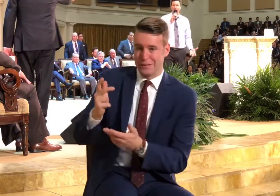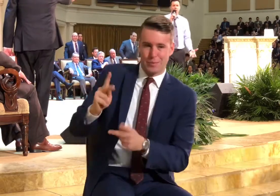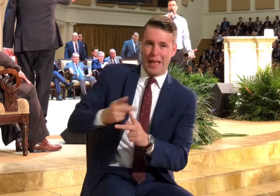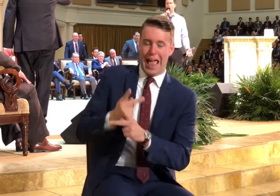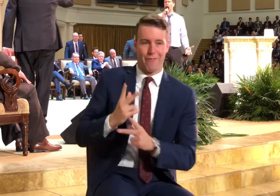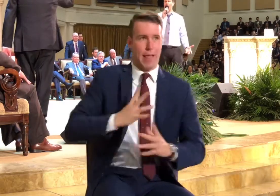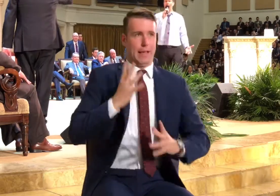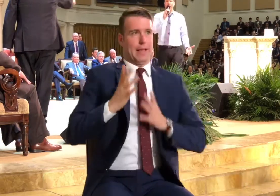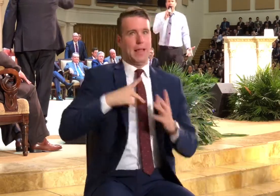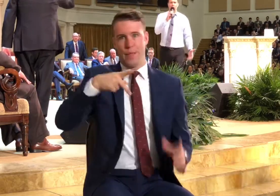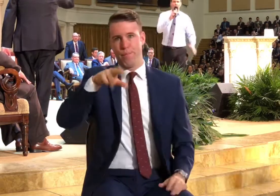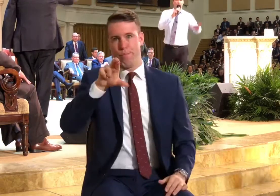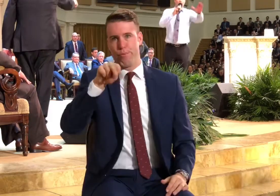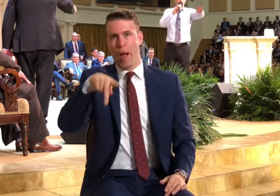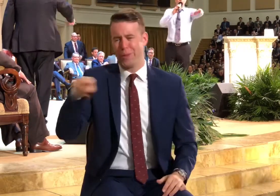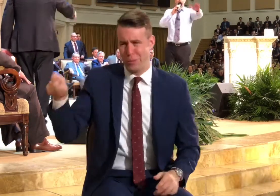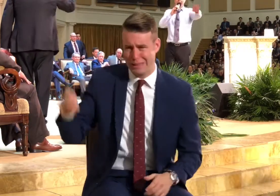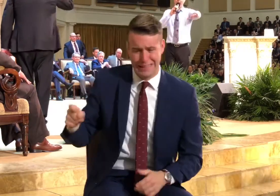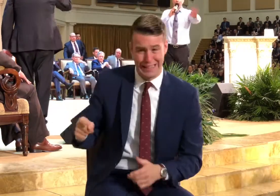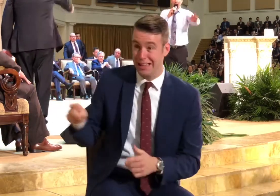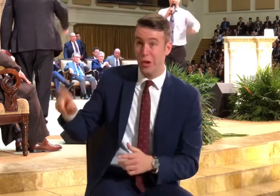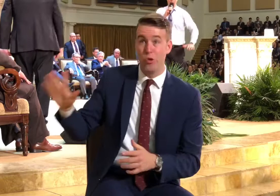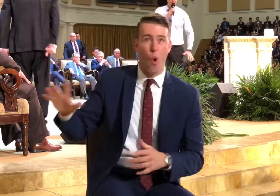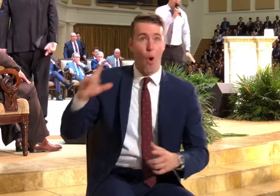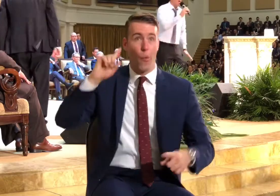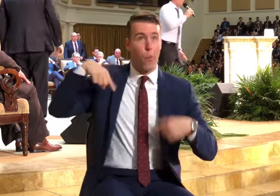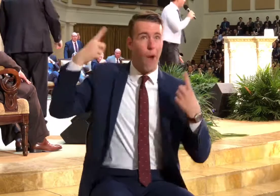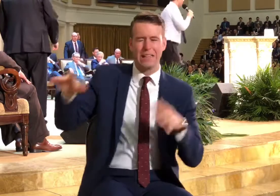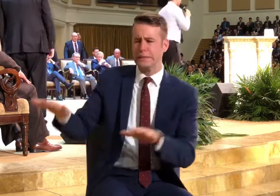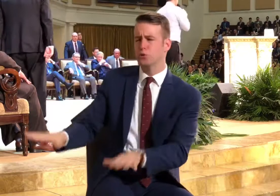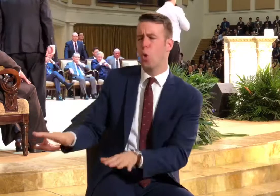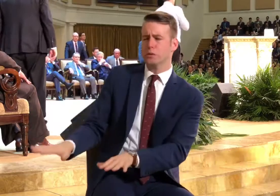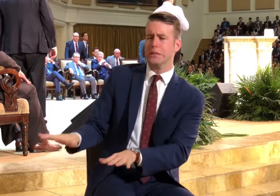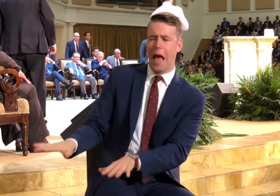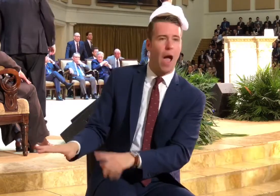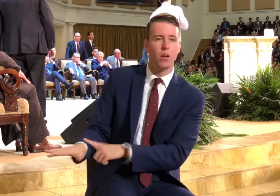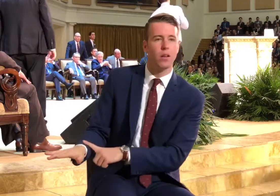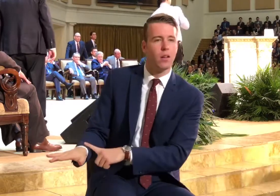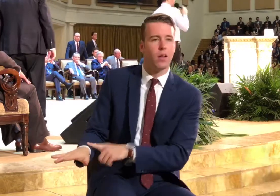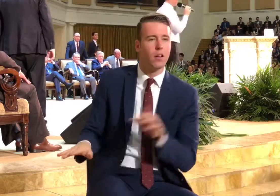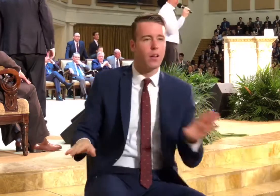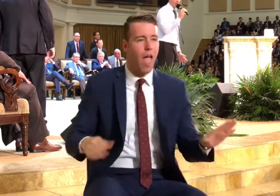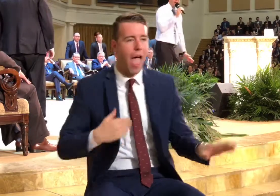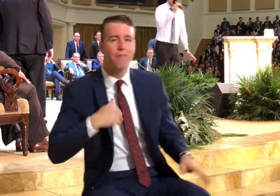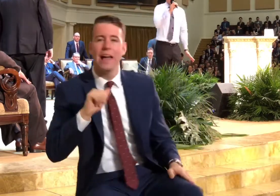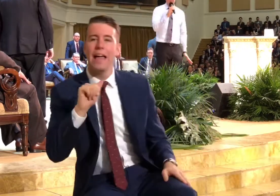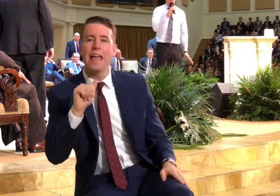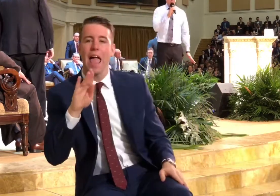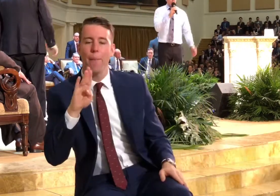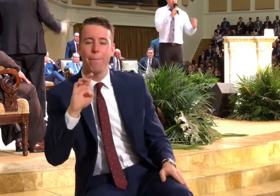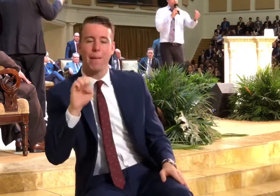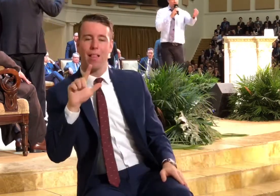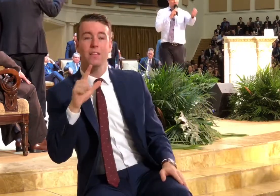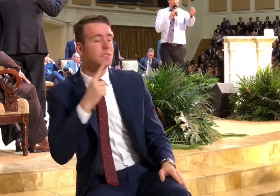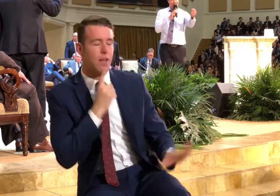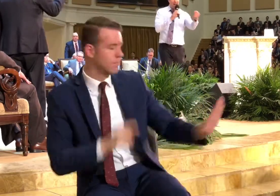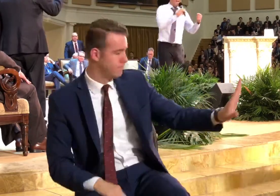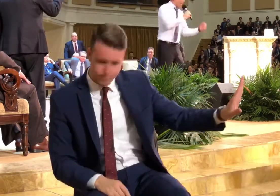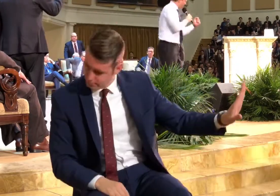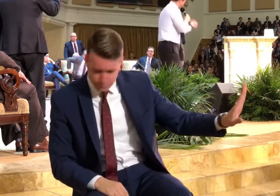prop. Surely you need to tone it down a little bit. But there's an Abel that rises up that says, oh